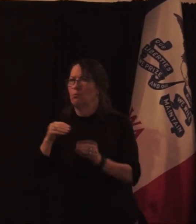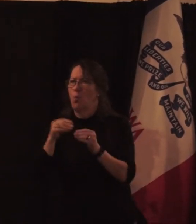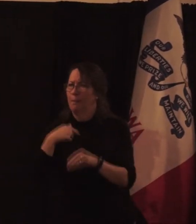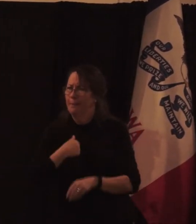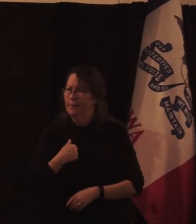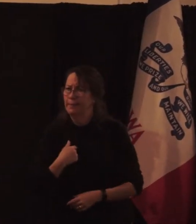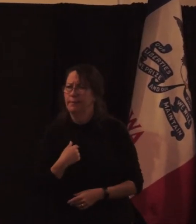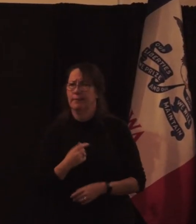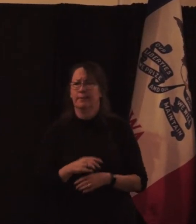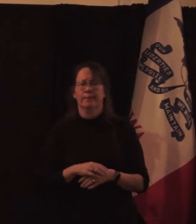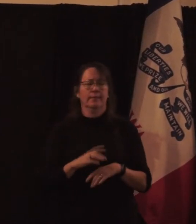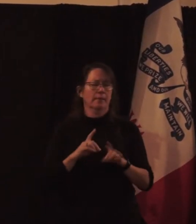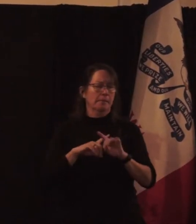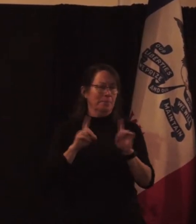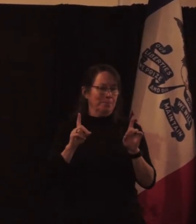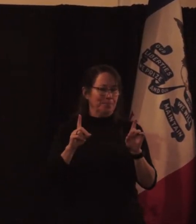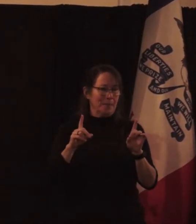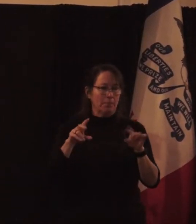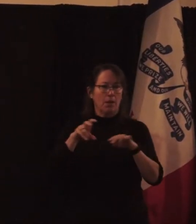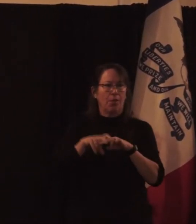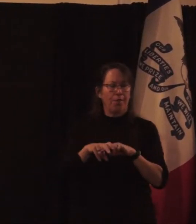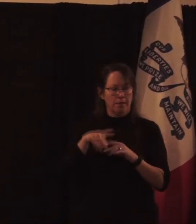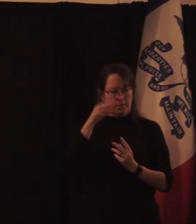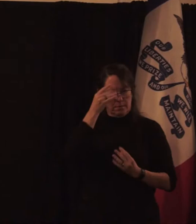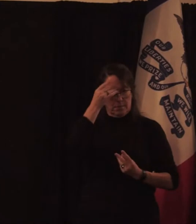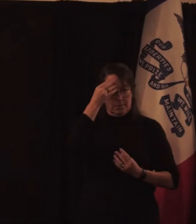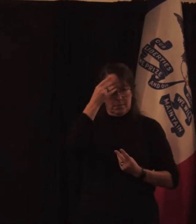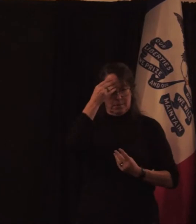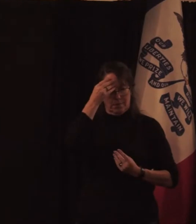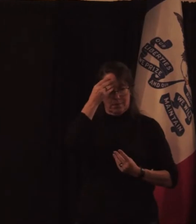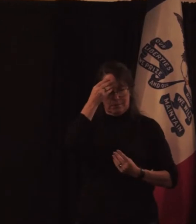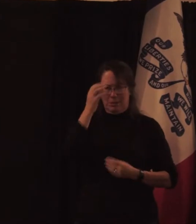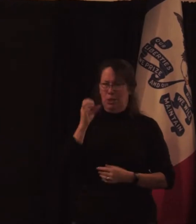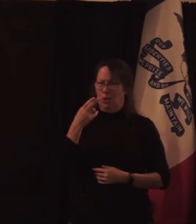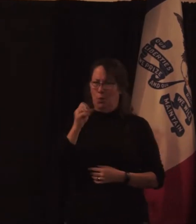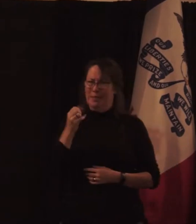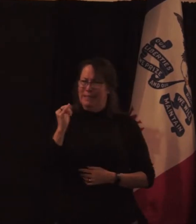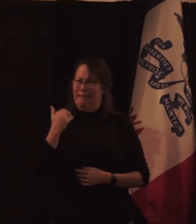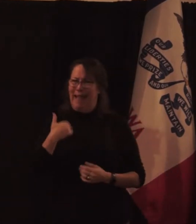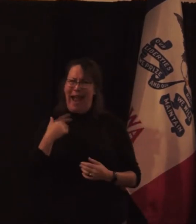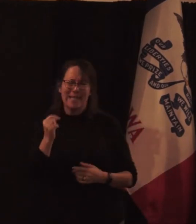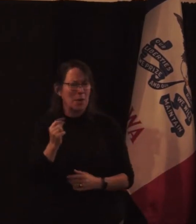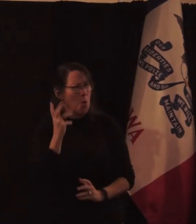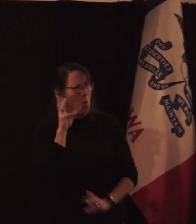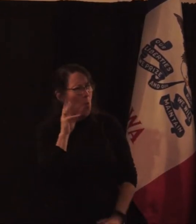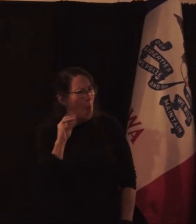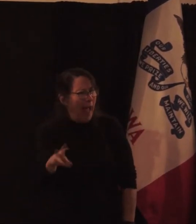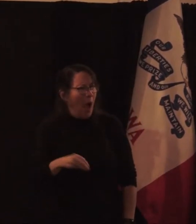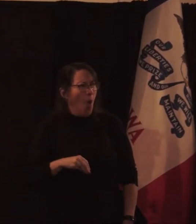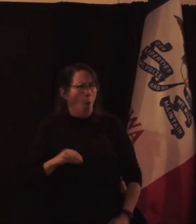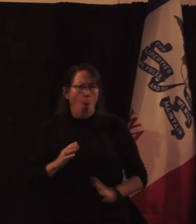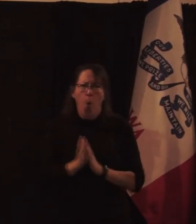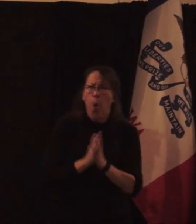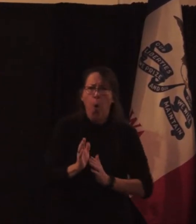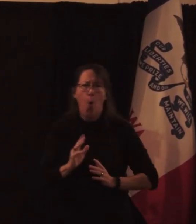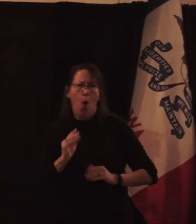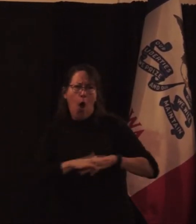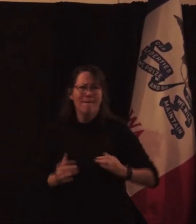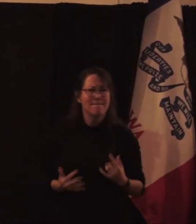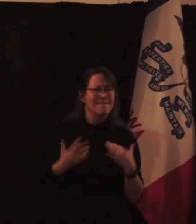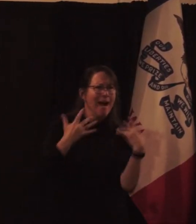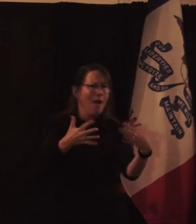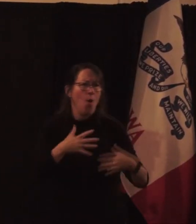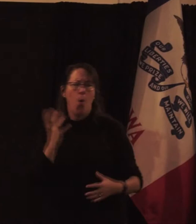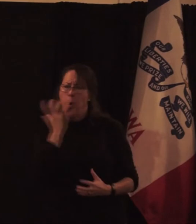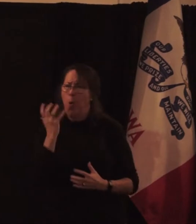longer than that. But I'm sitting there thinking, boy, that Chris Dodd still has it, doesn't he? Boy, I tell you, what a